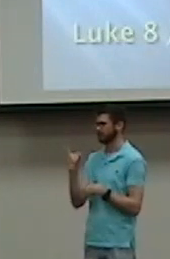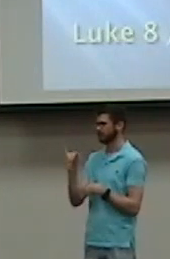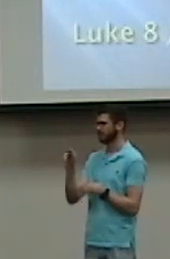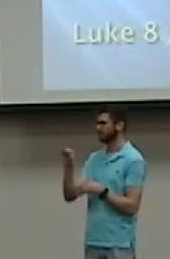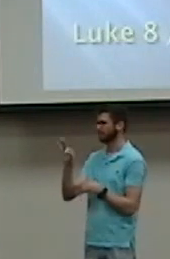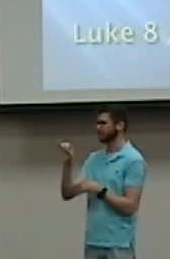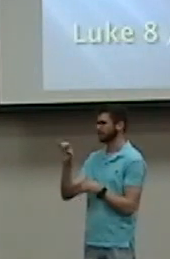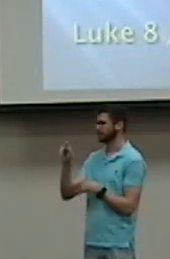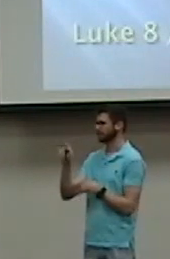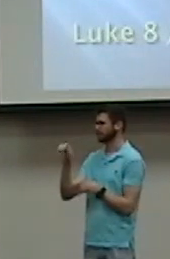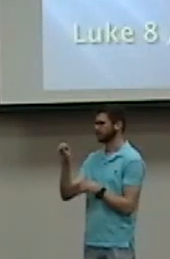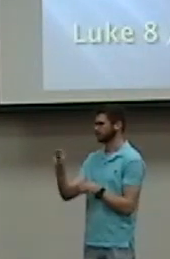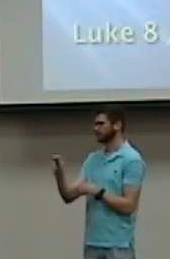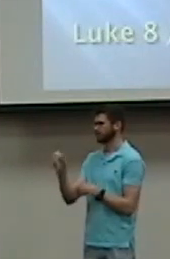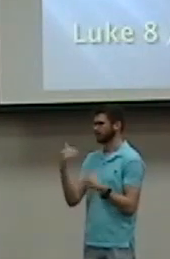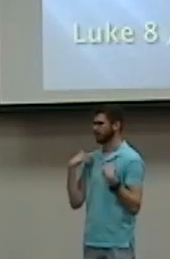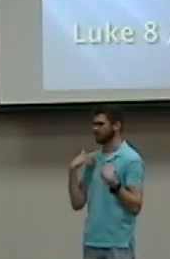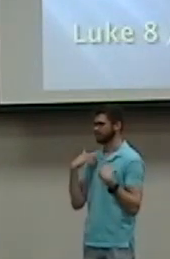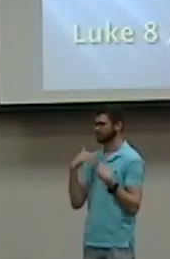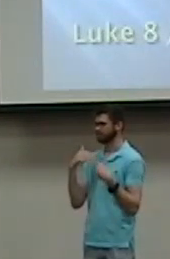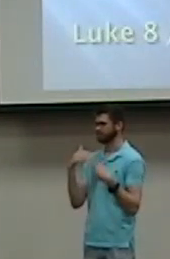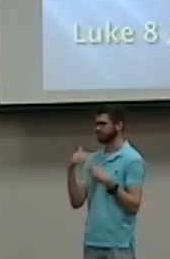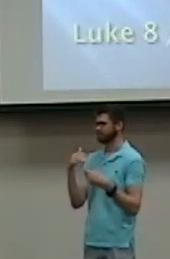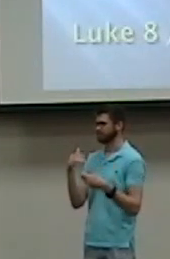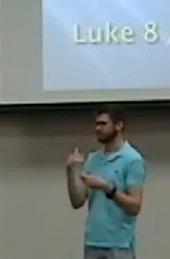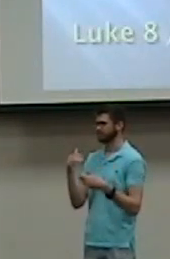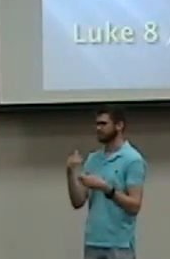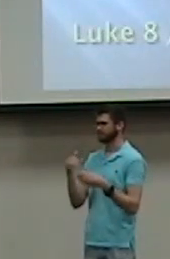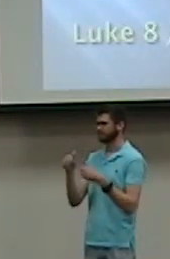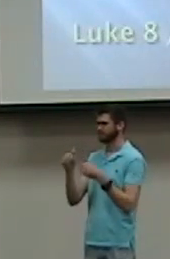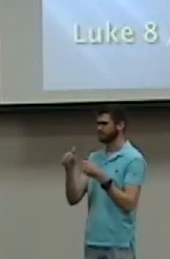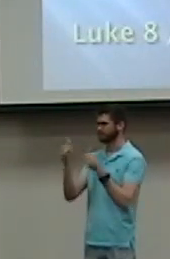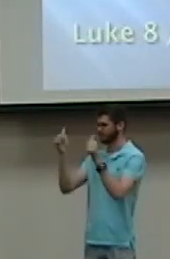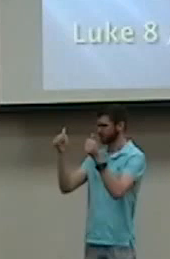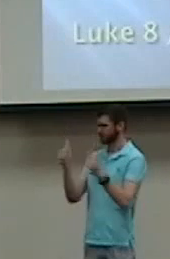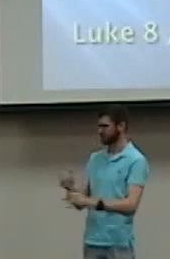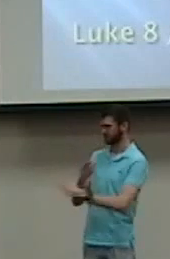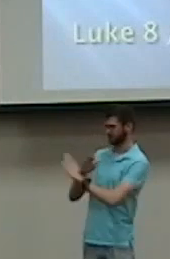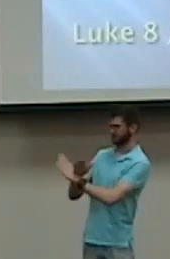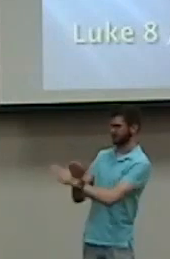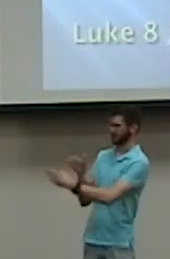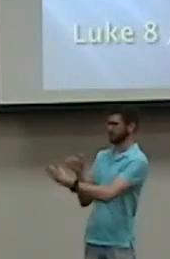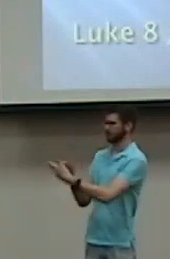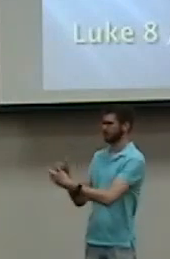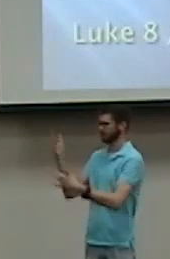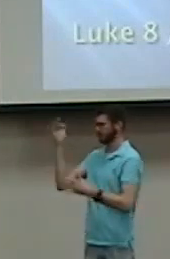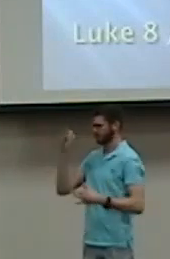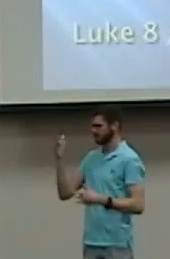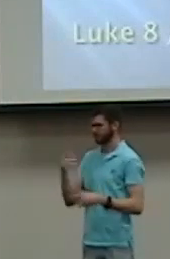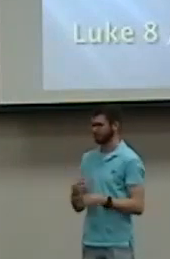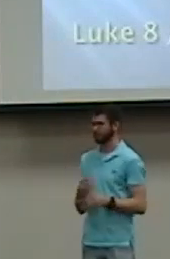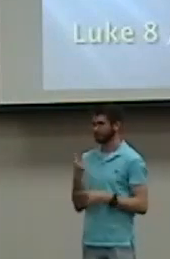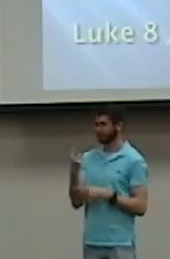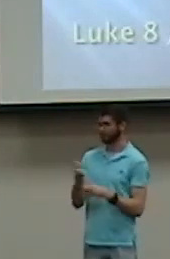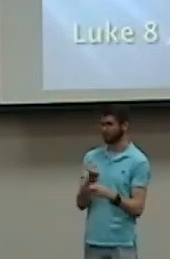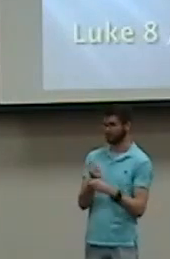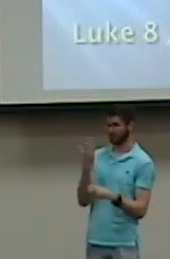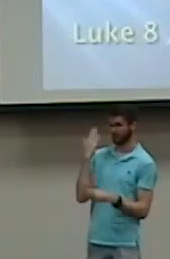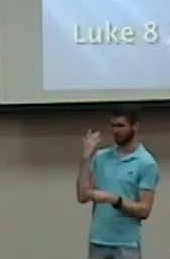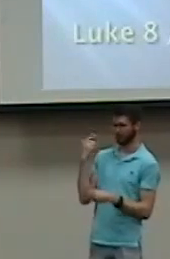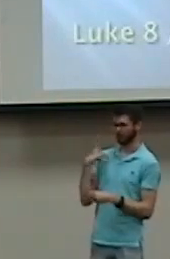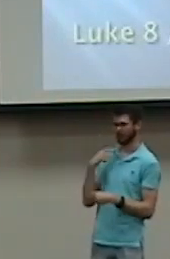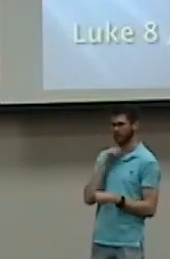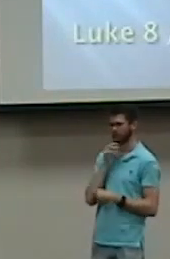system, but 2 years ago, I am ashamed of the way that I acted and of